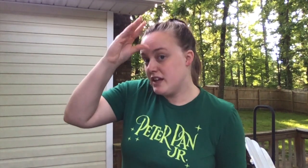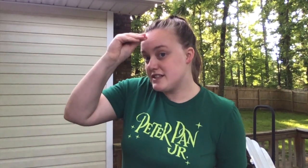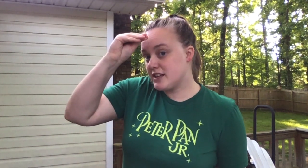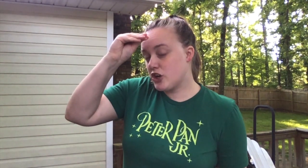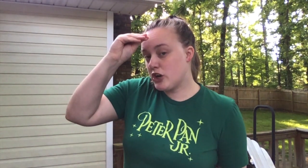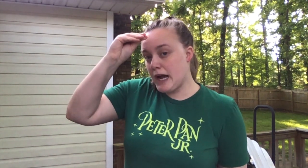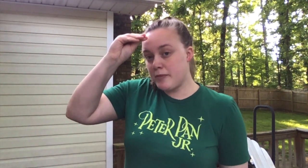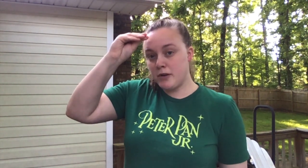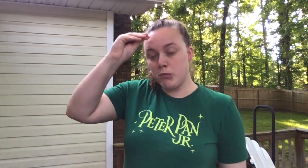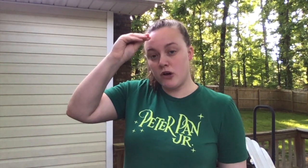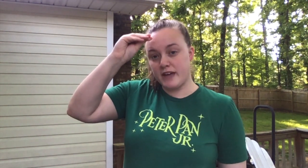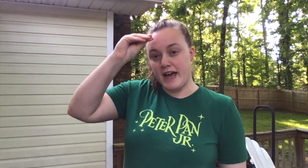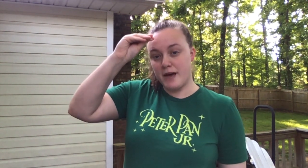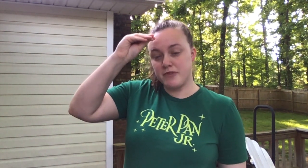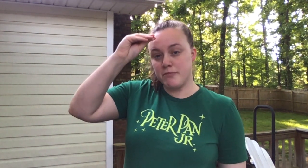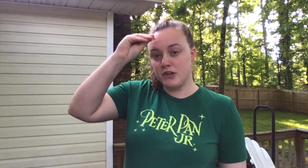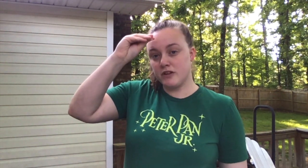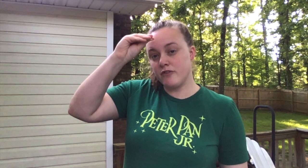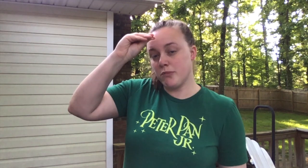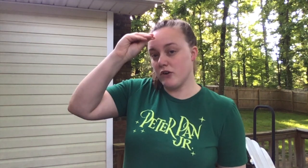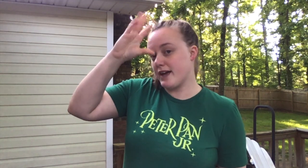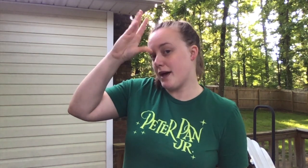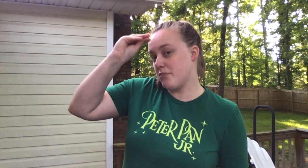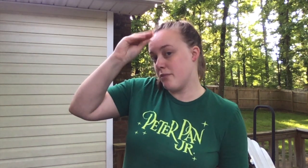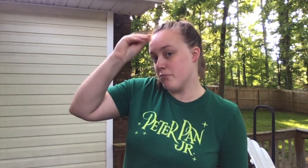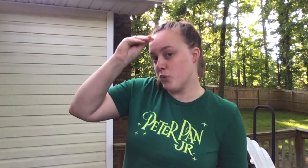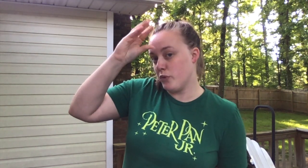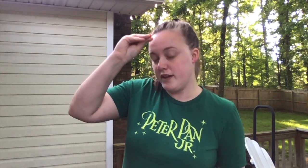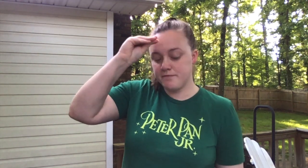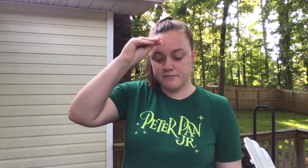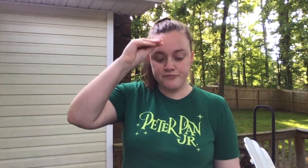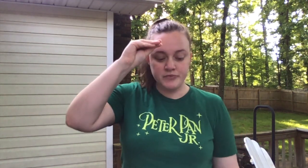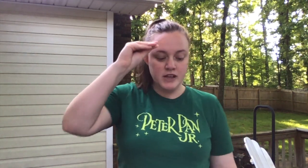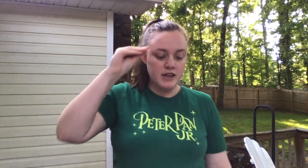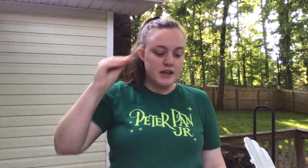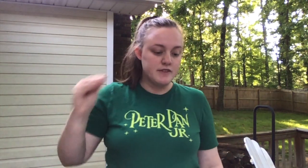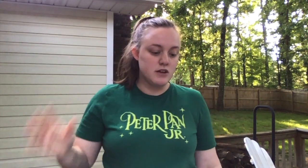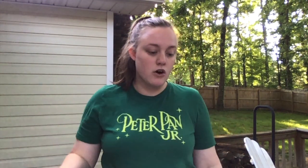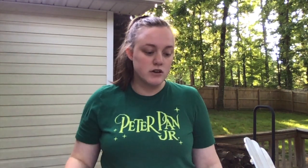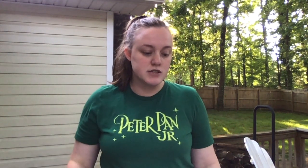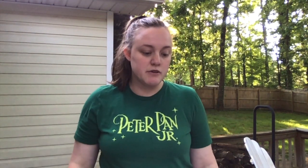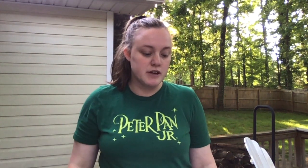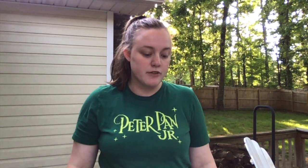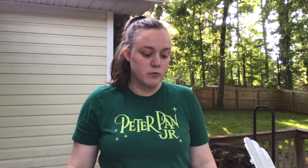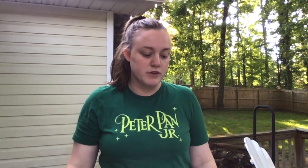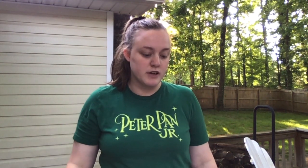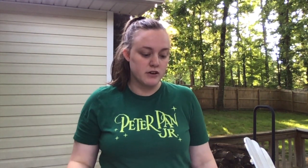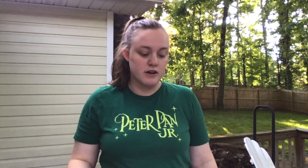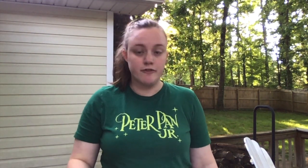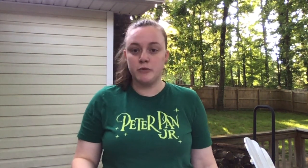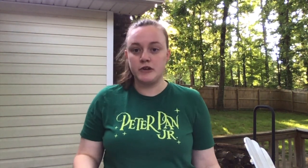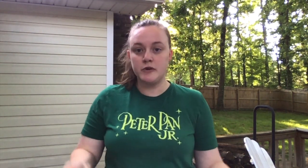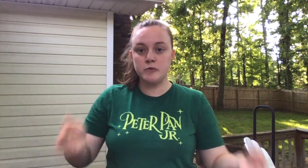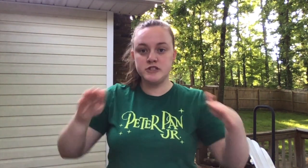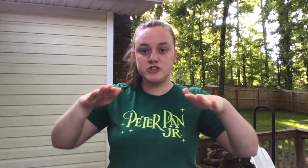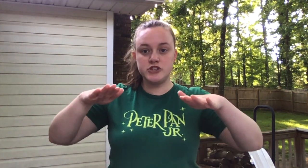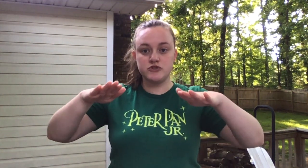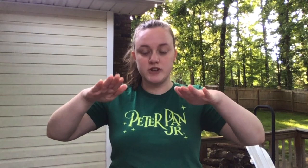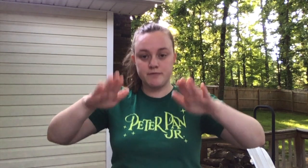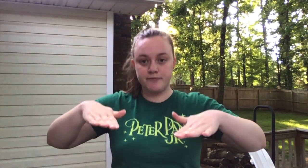like you're grabbing a ball cap, the bill of a ball cap, boy. And then also another one that you're not familiar with was children.